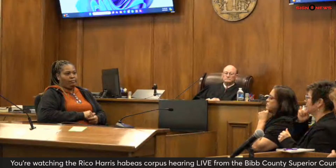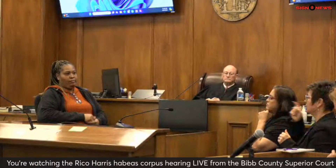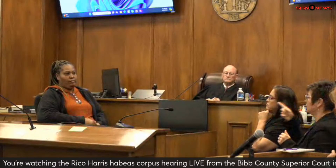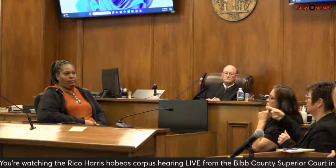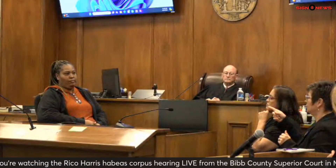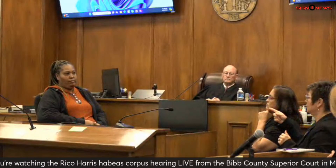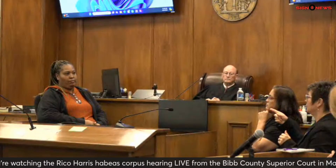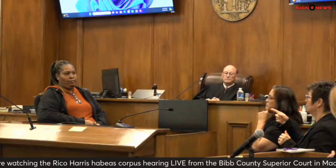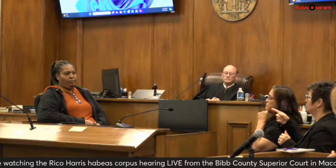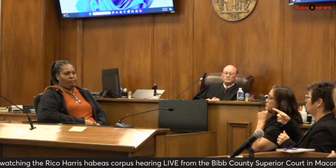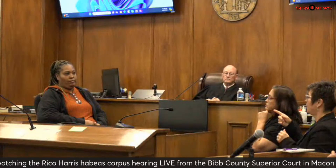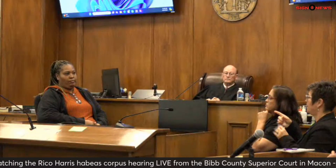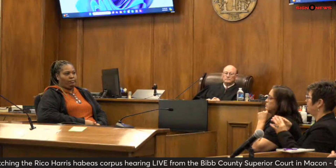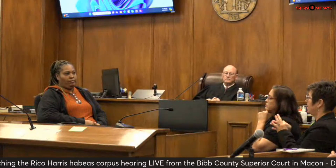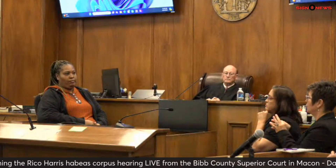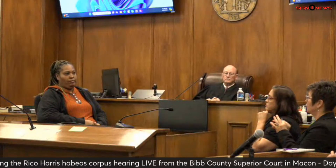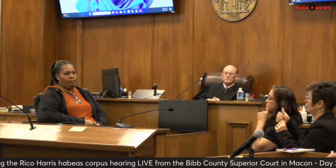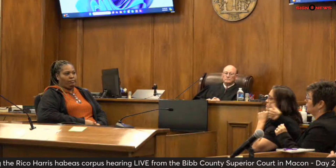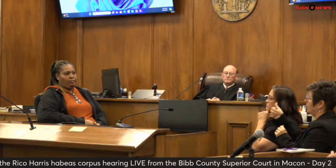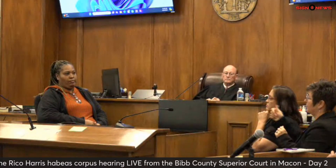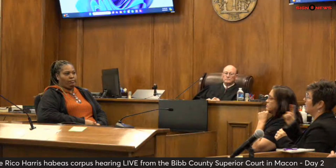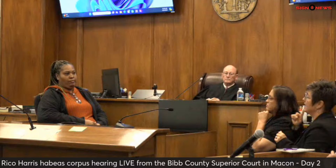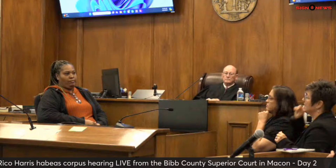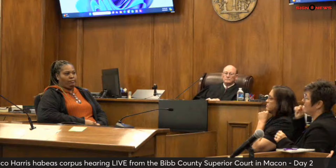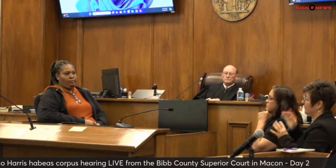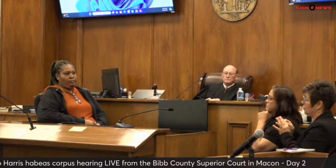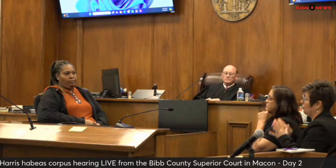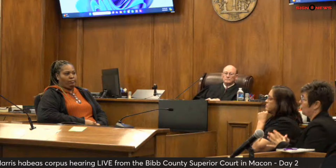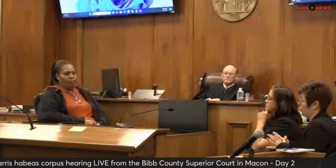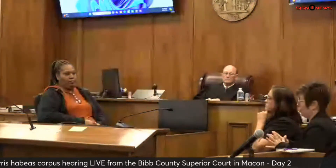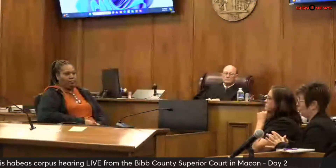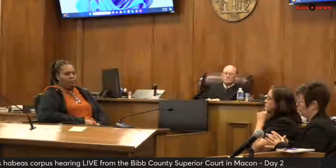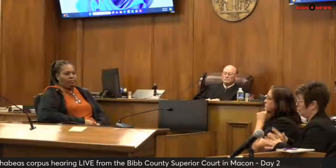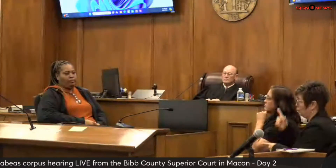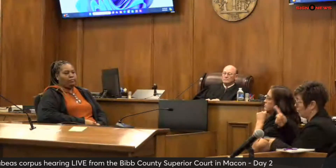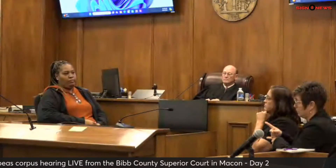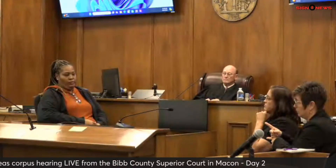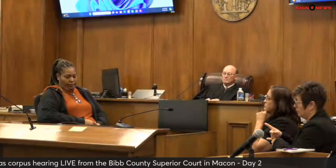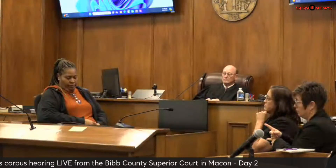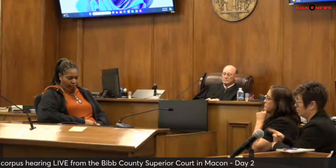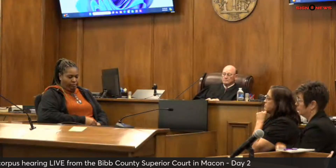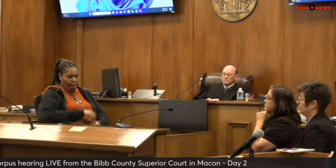Felicia, you had mentioned that you are a deaf interpreter. Is that correct?